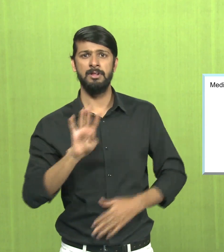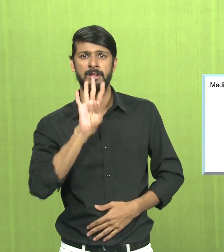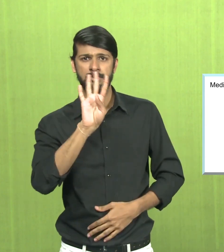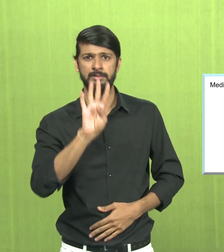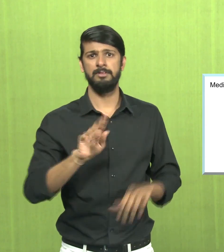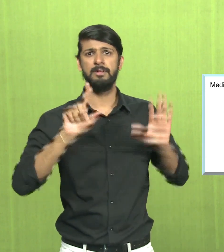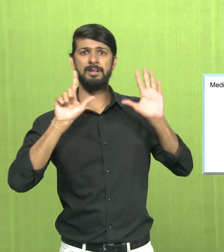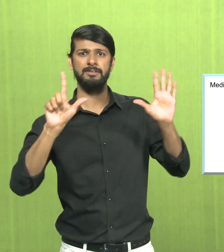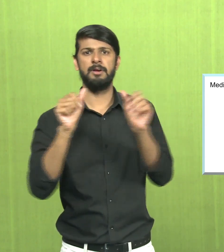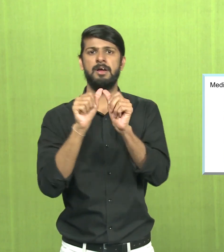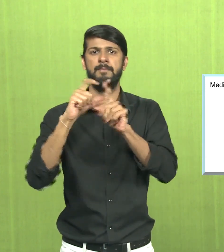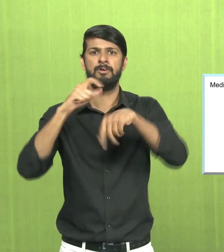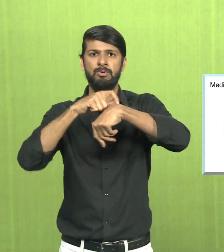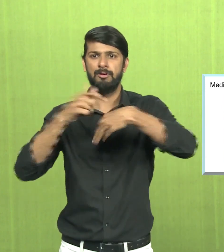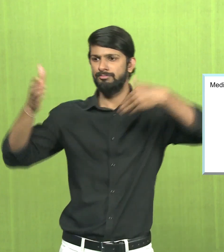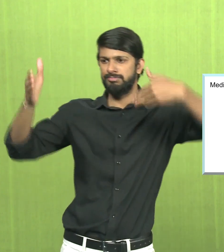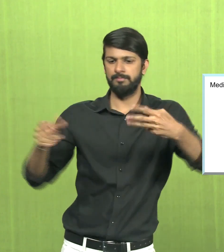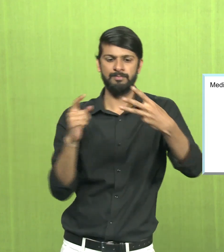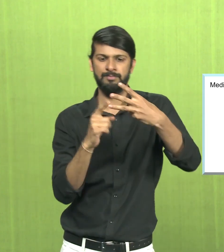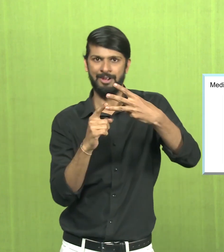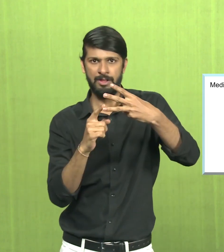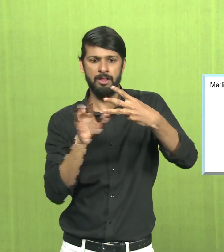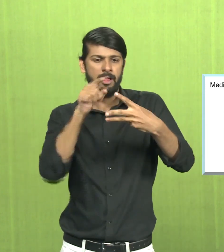1947 AD.